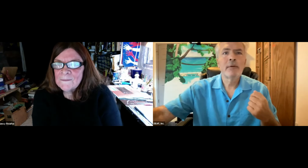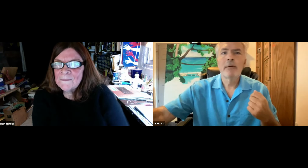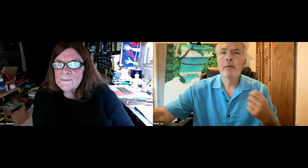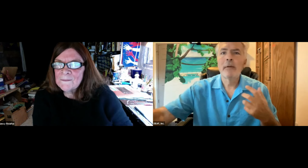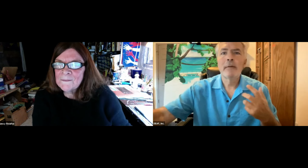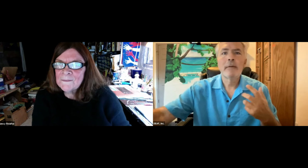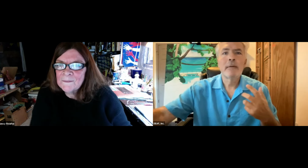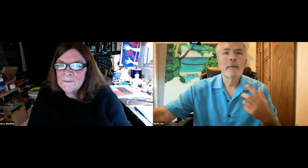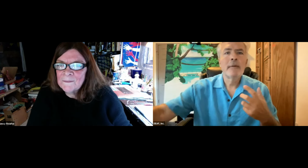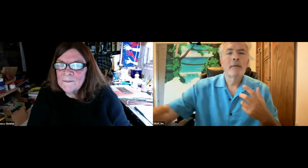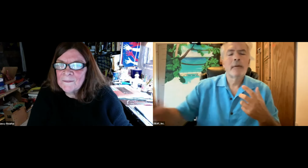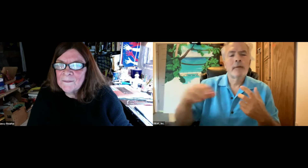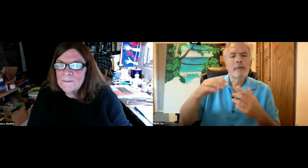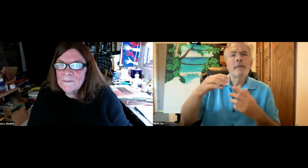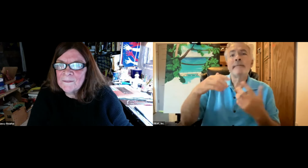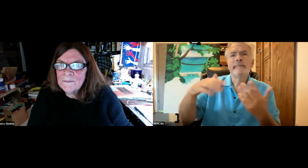Let me pull those up.